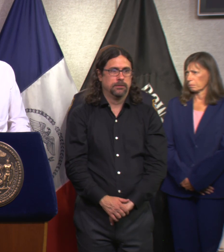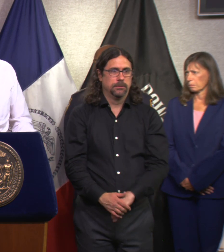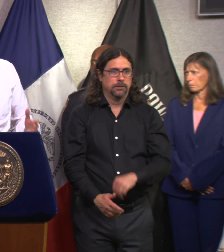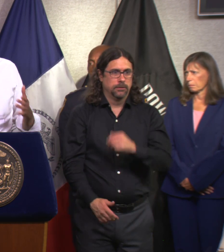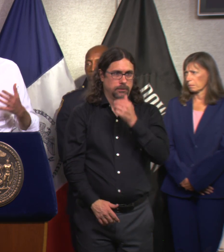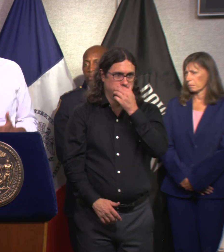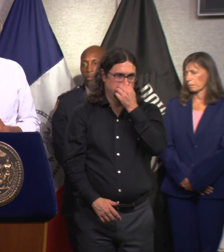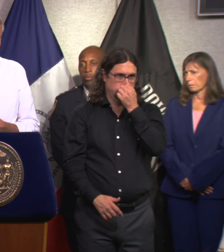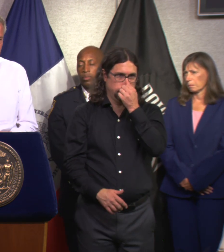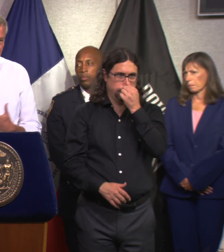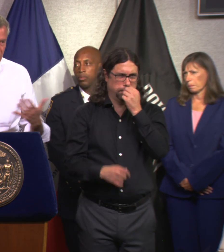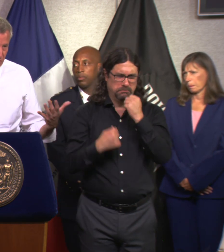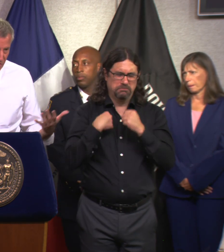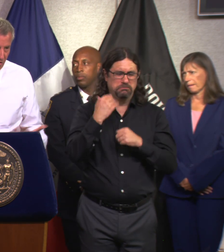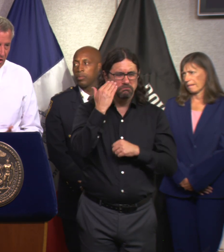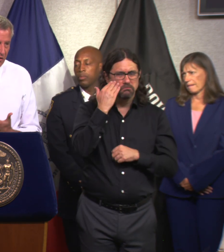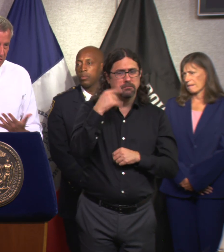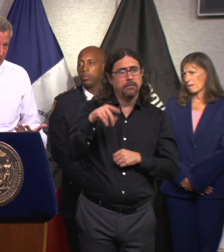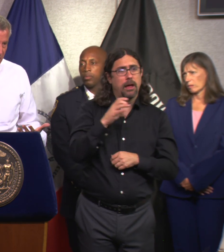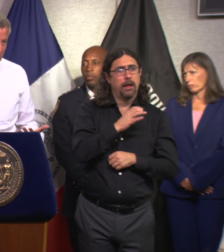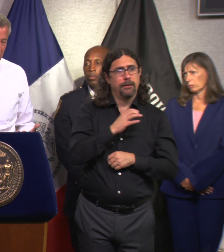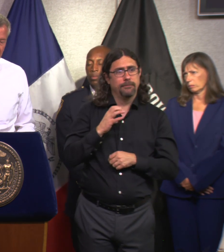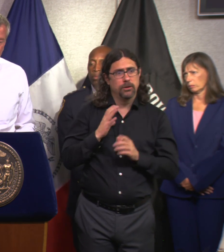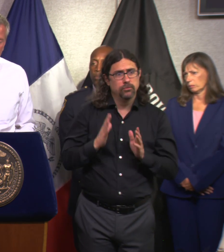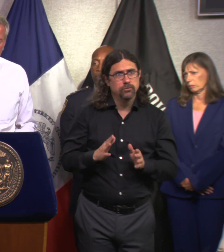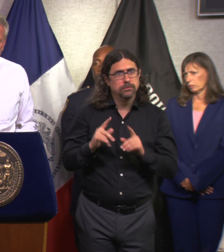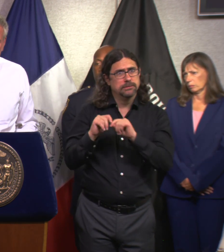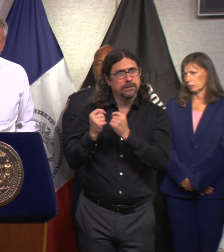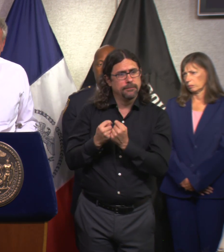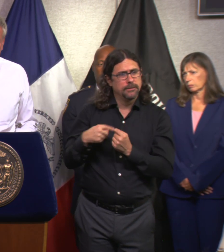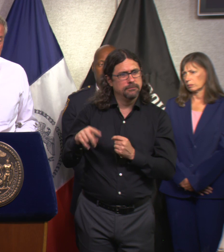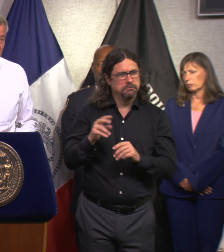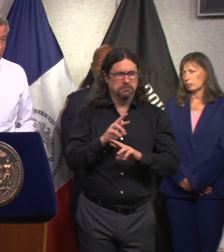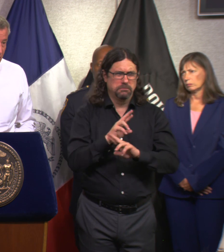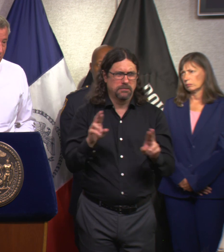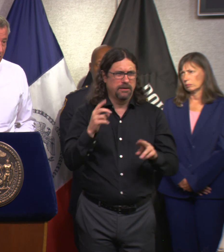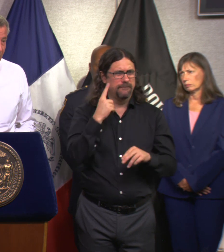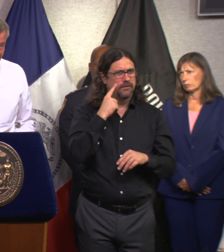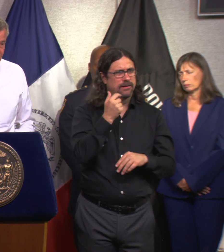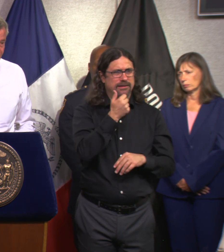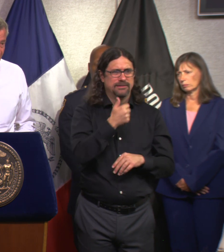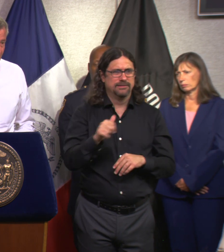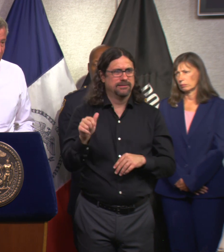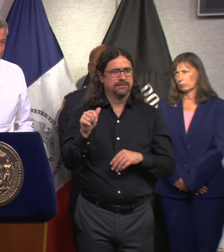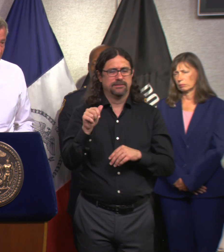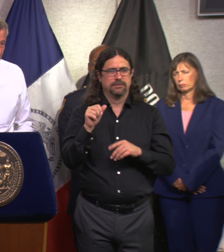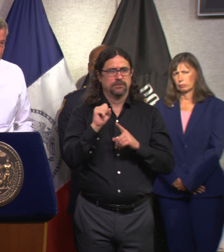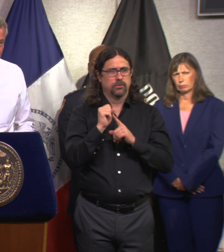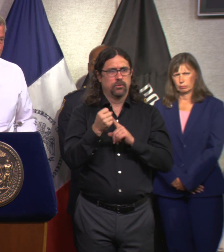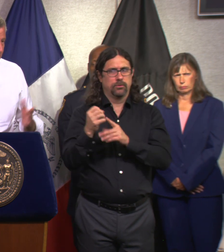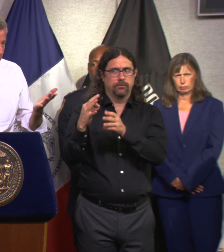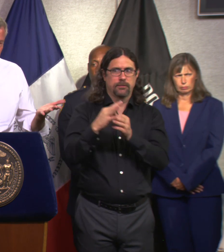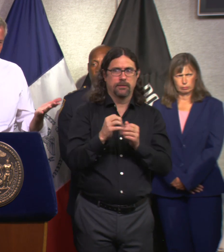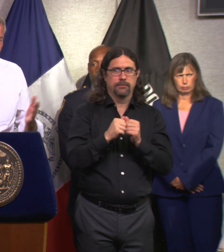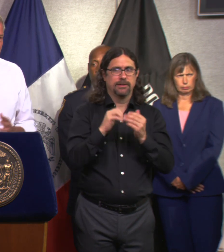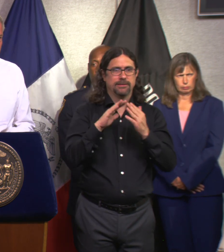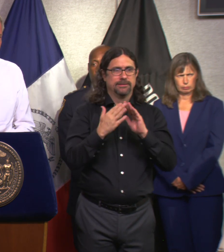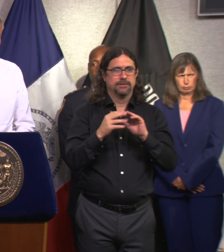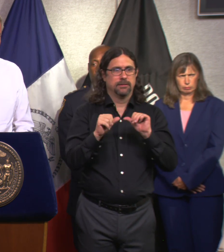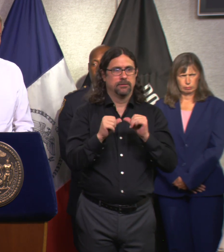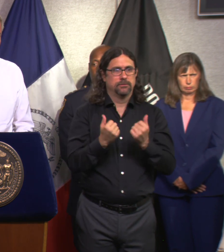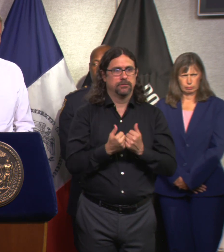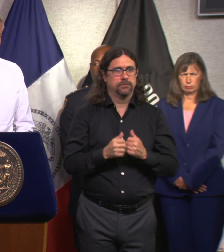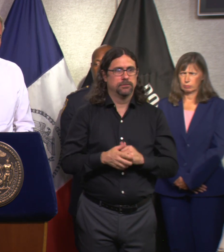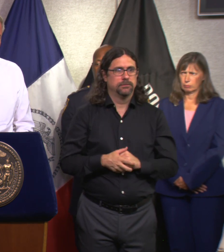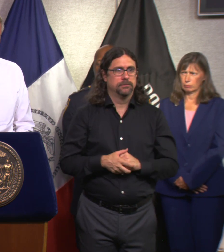going to be ready to handle the situations with all our other city agencies. If I saw something actually happening on a larger scale, that would have been